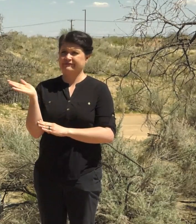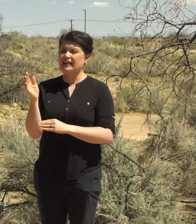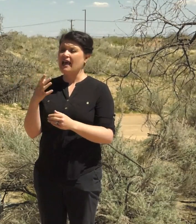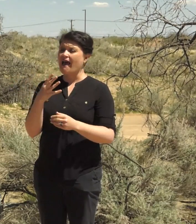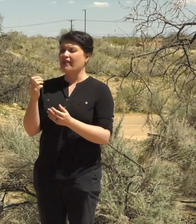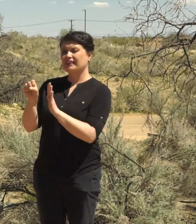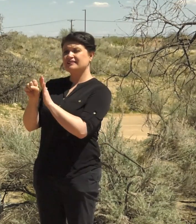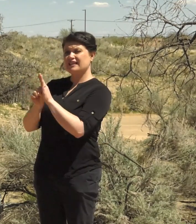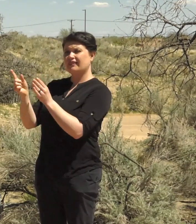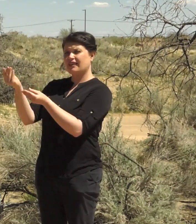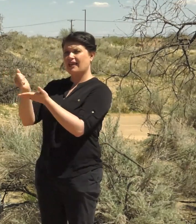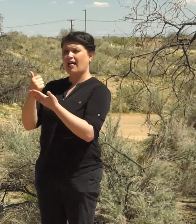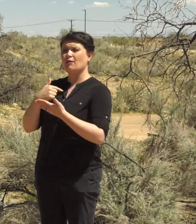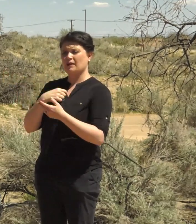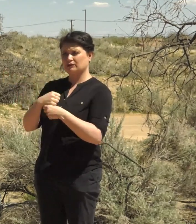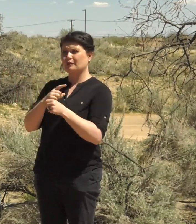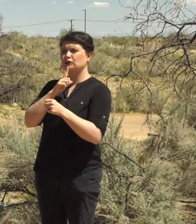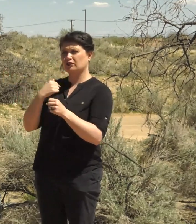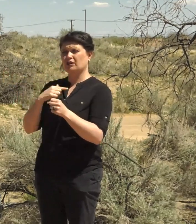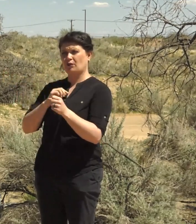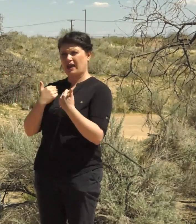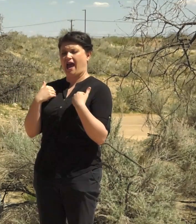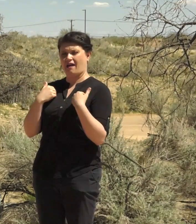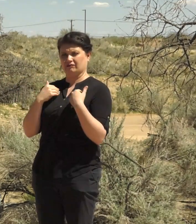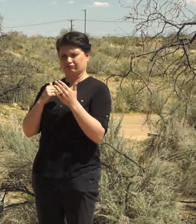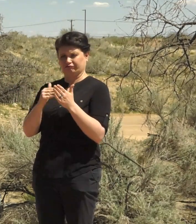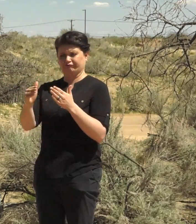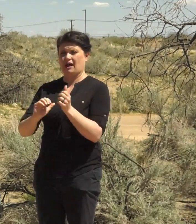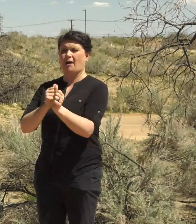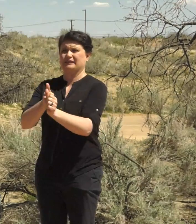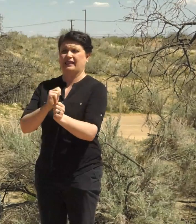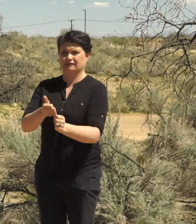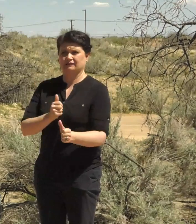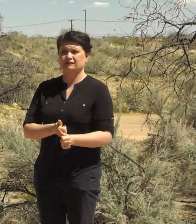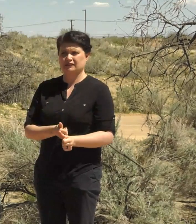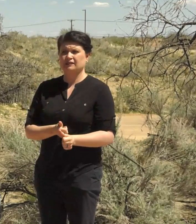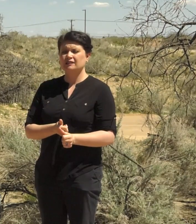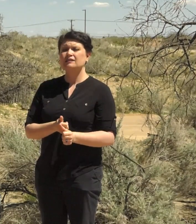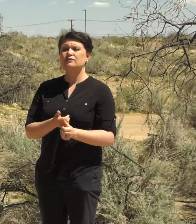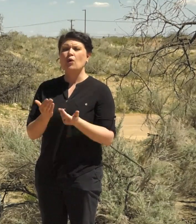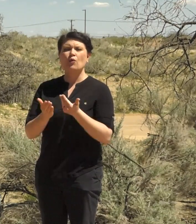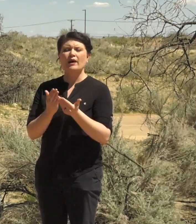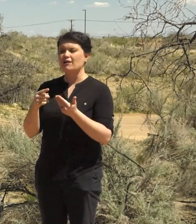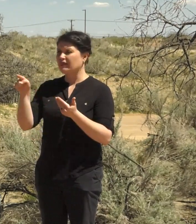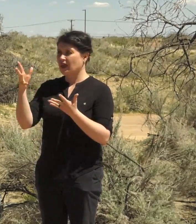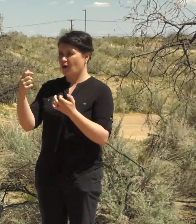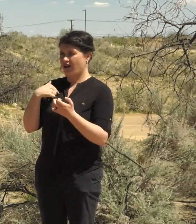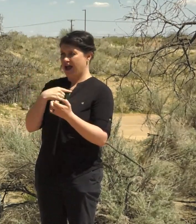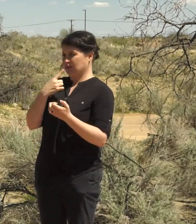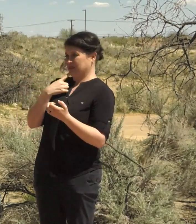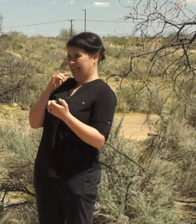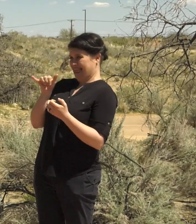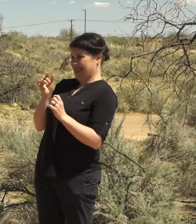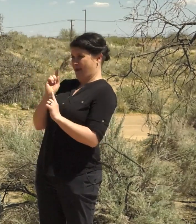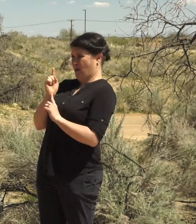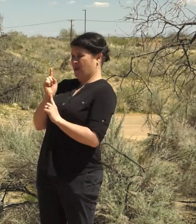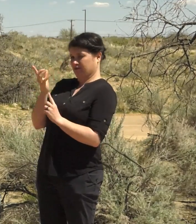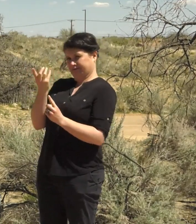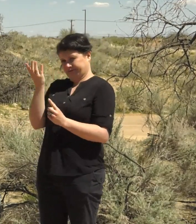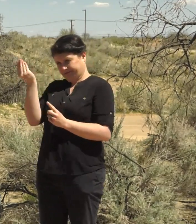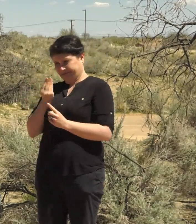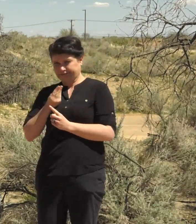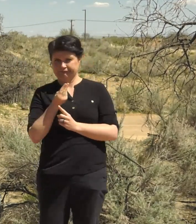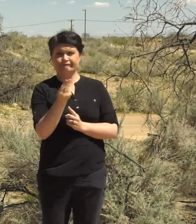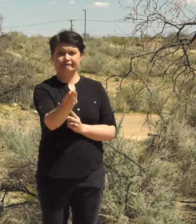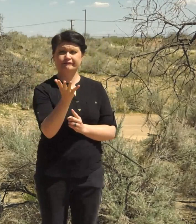that regular public update, giving us whatever they want us to say at that point as well. Lastly, let me